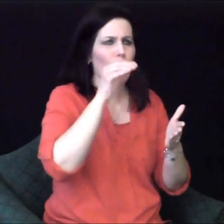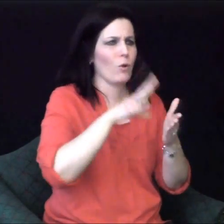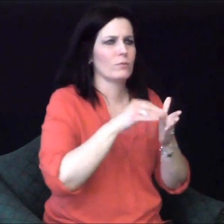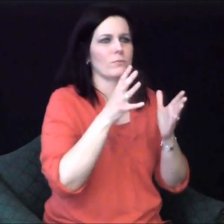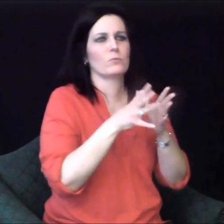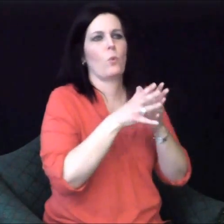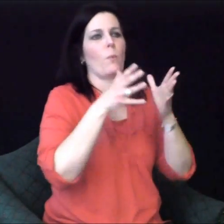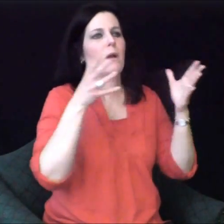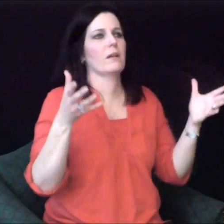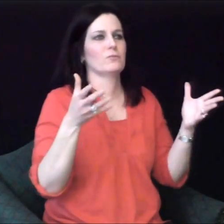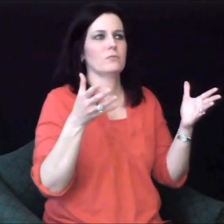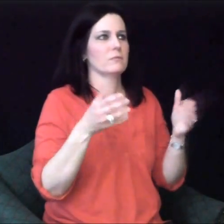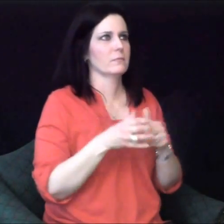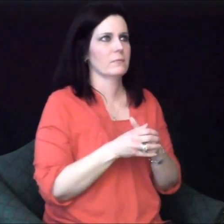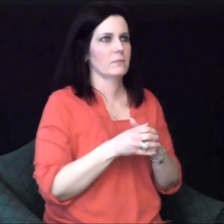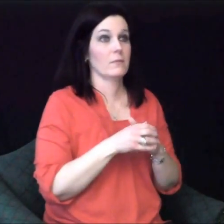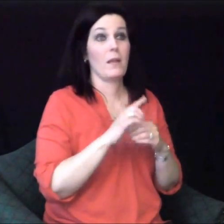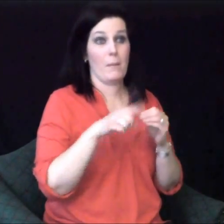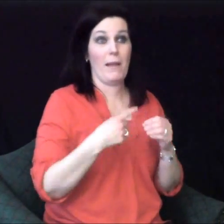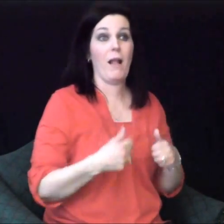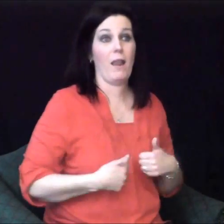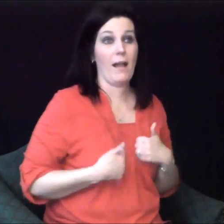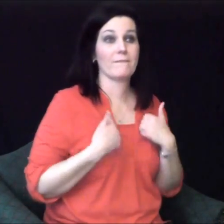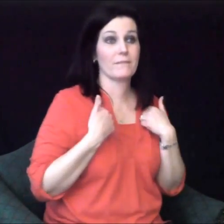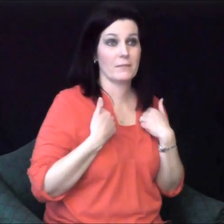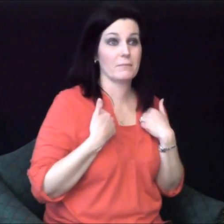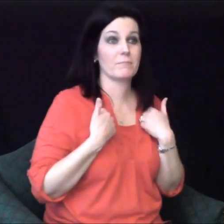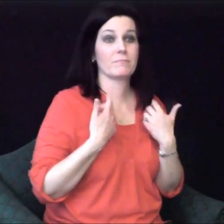I can learn so much about life,